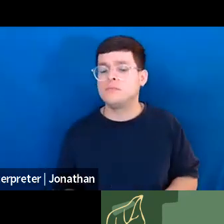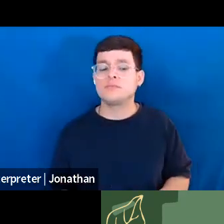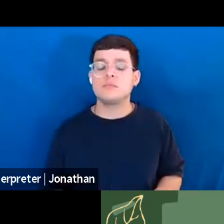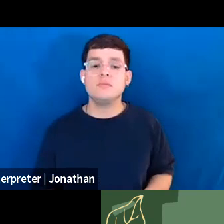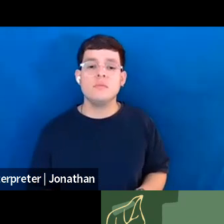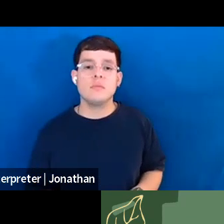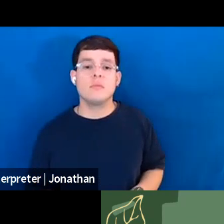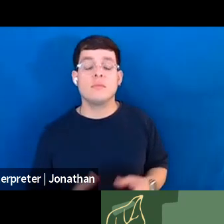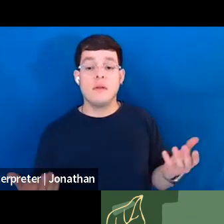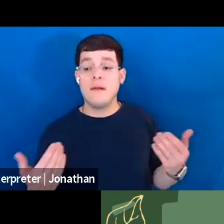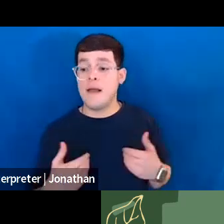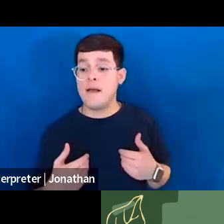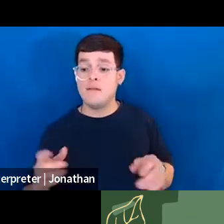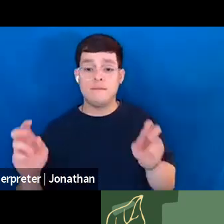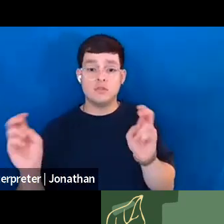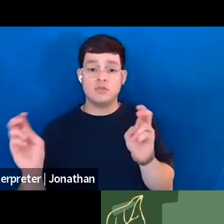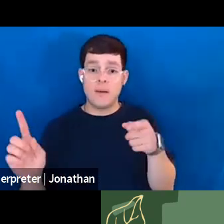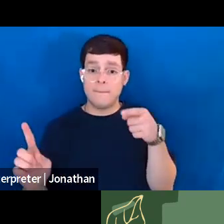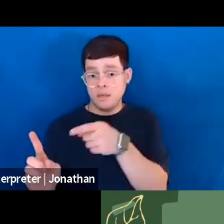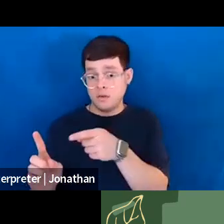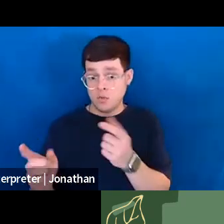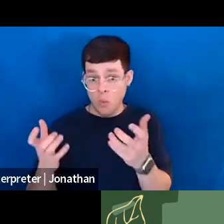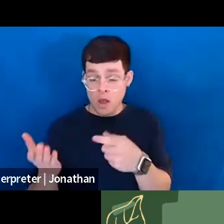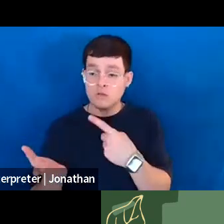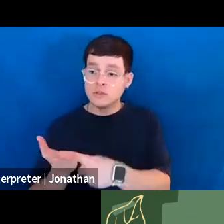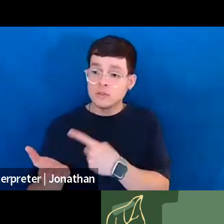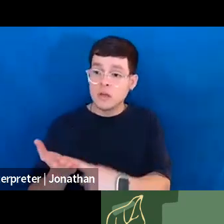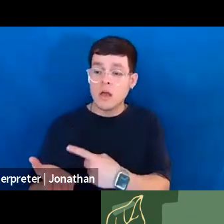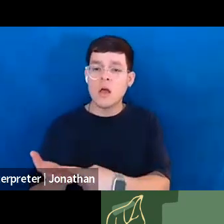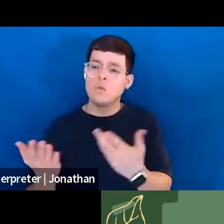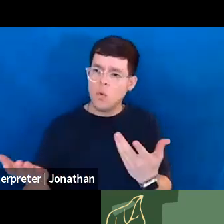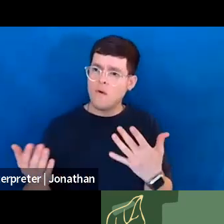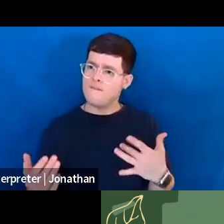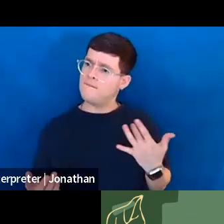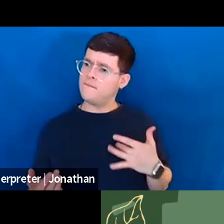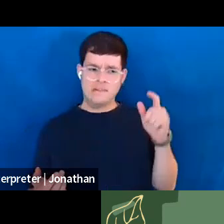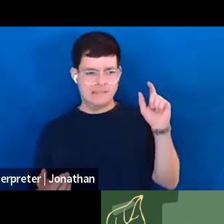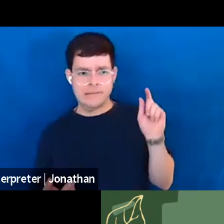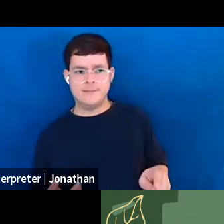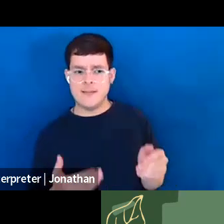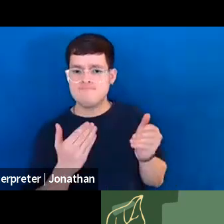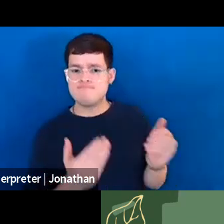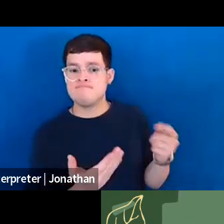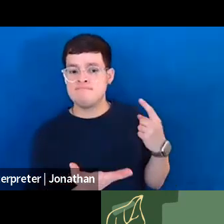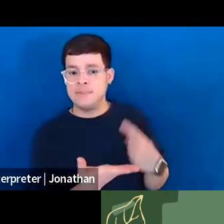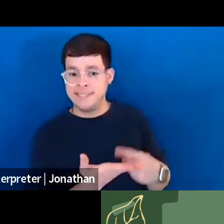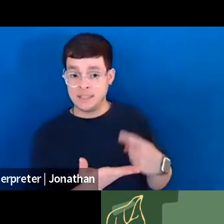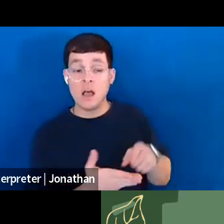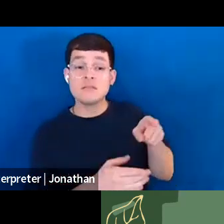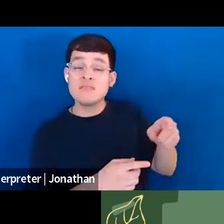there's a topic that you would like to discuss, or you feel needs to be discussed in the